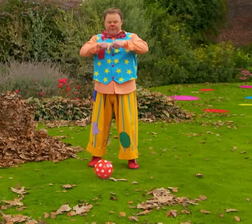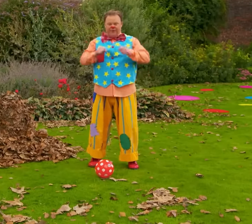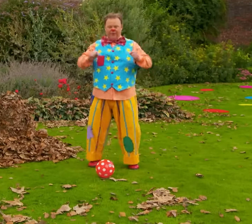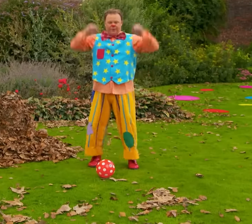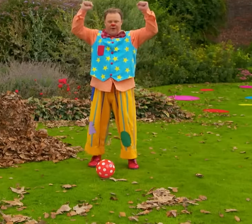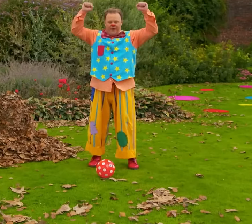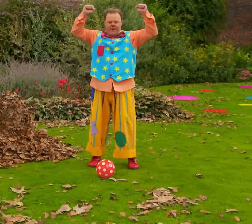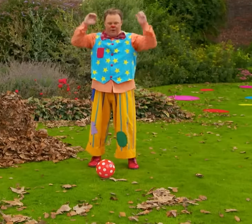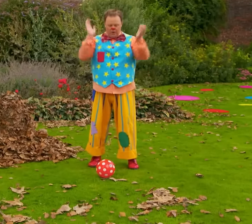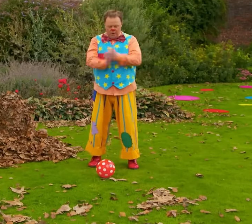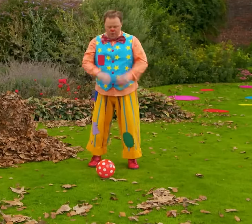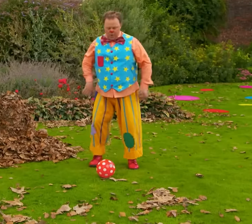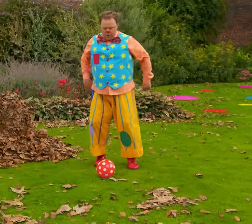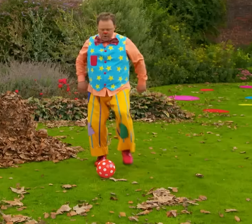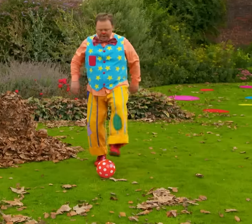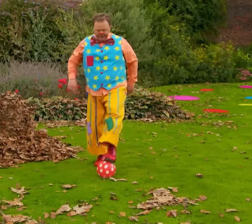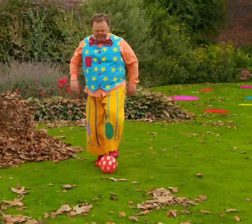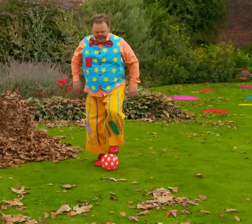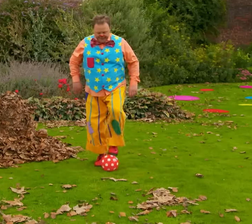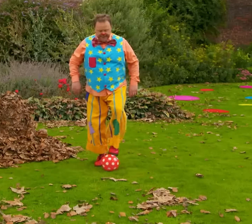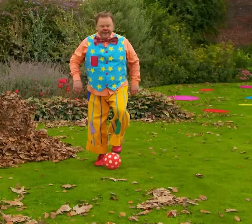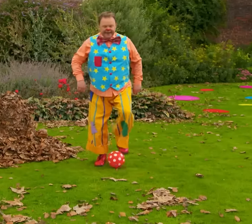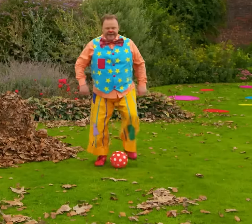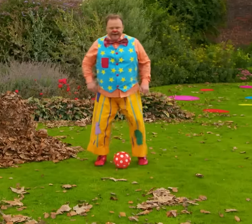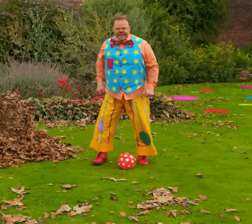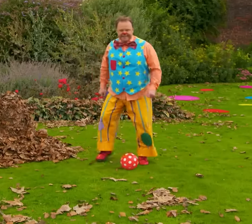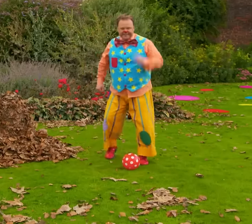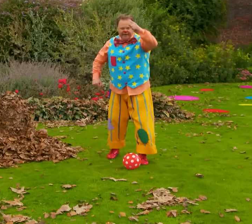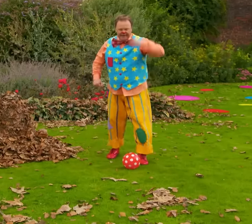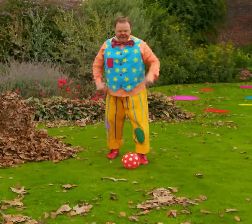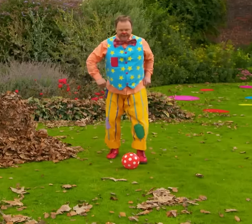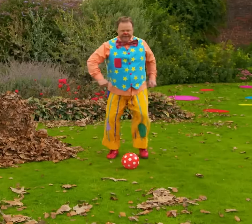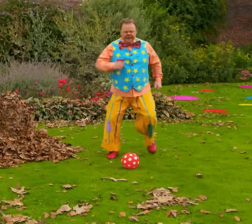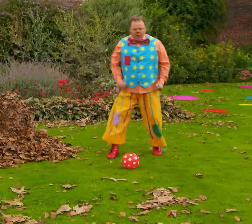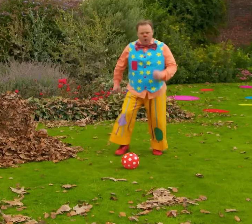football. Woohoo! Right, now let's score a goal.